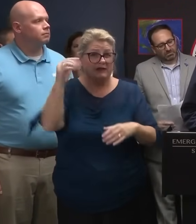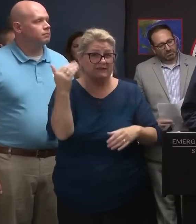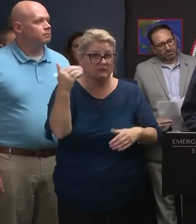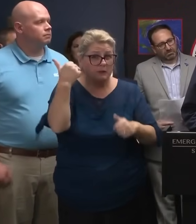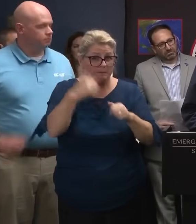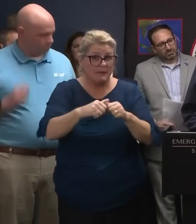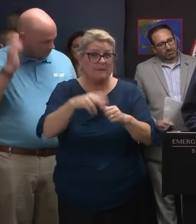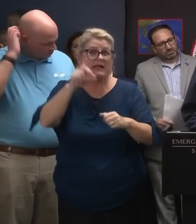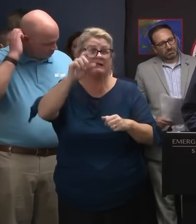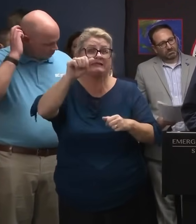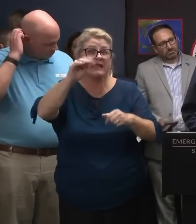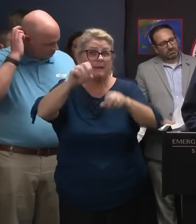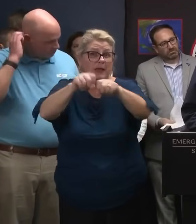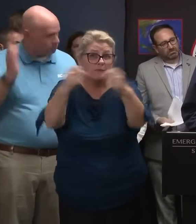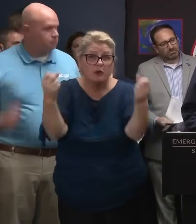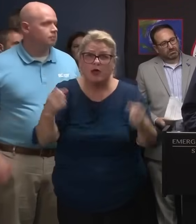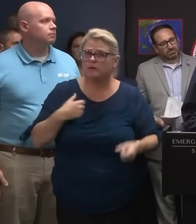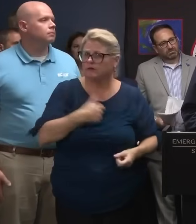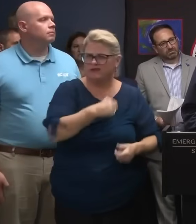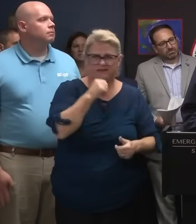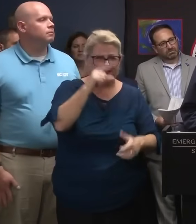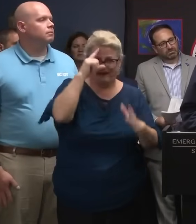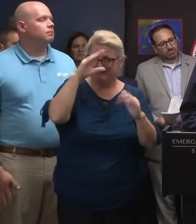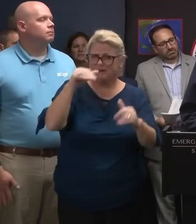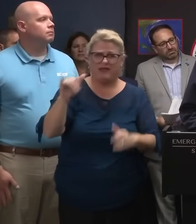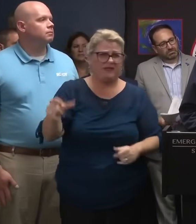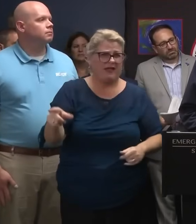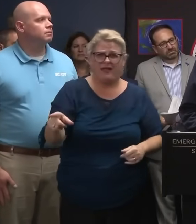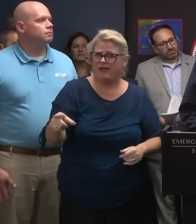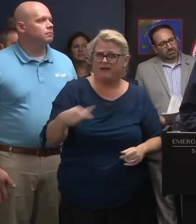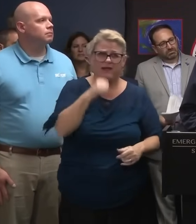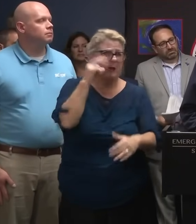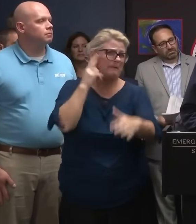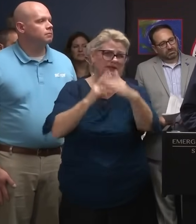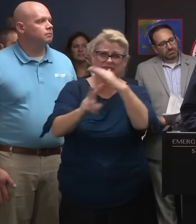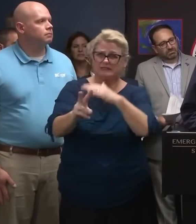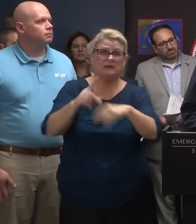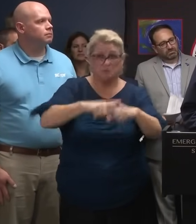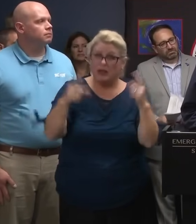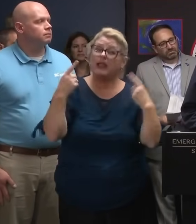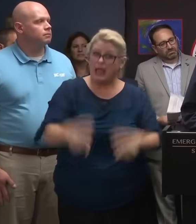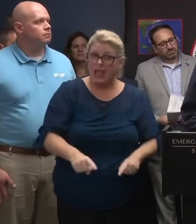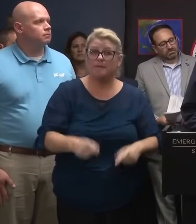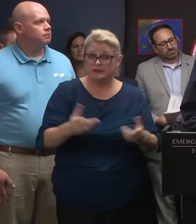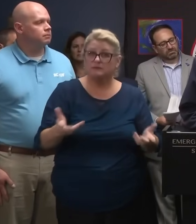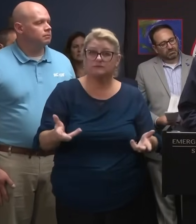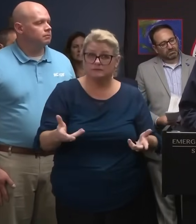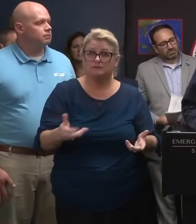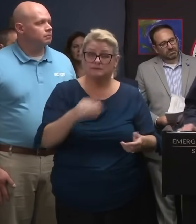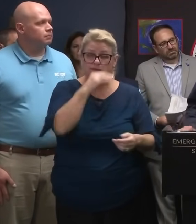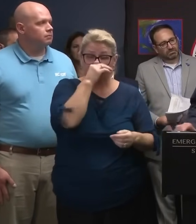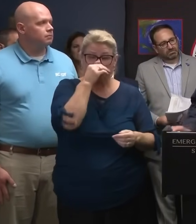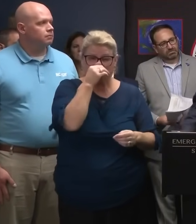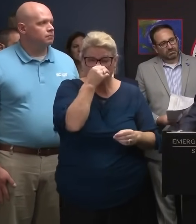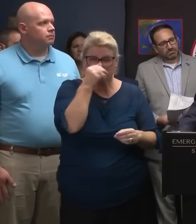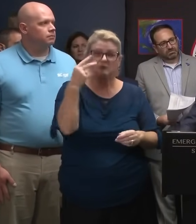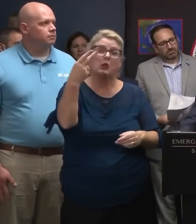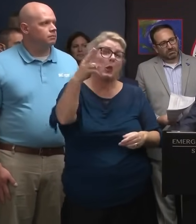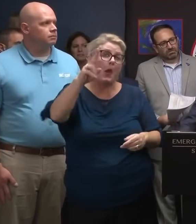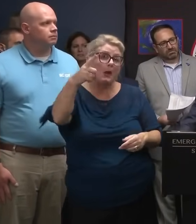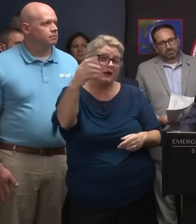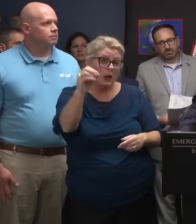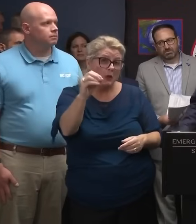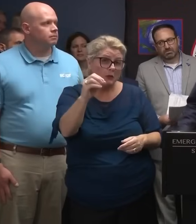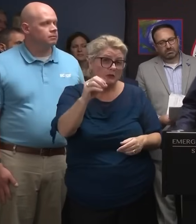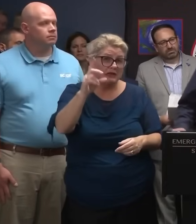2015 and the dams breaking. That was not predicted, but it certainly happened. I don't know if Hugo was predicted to be